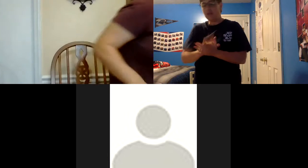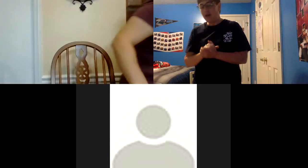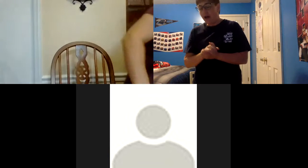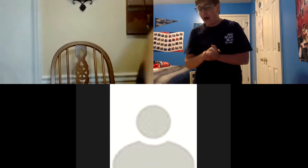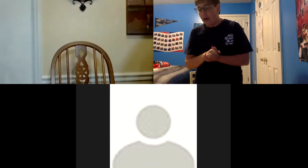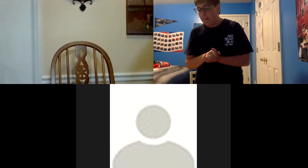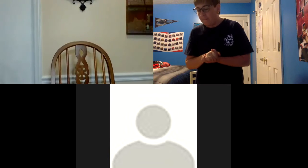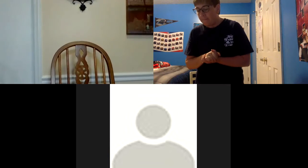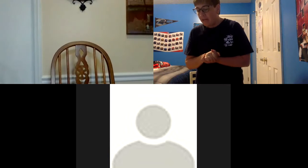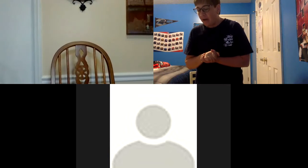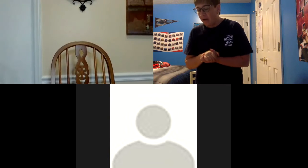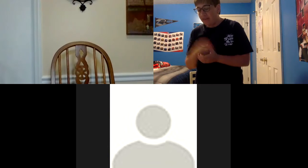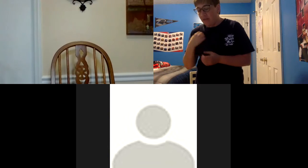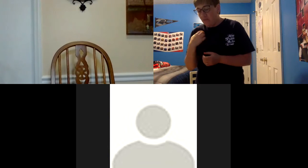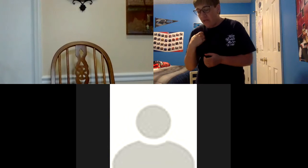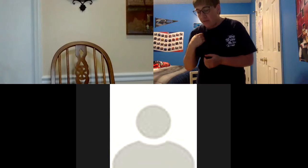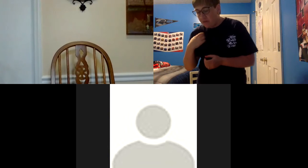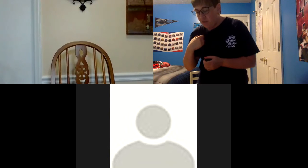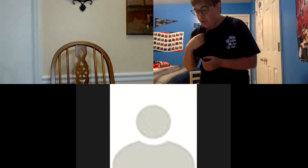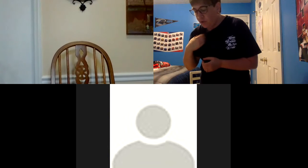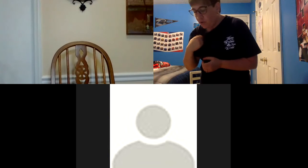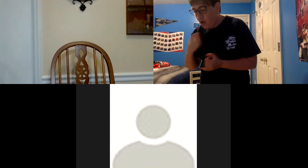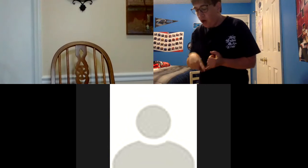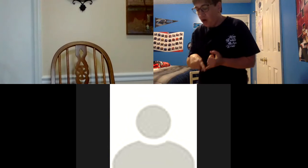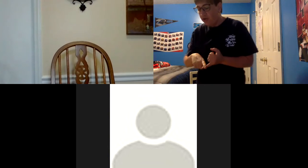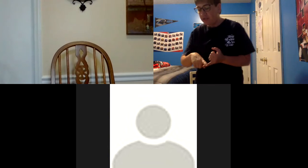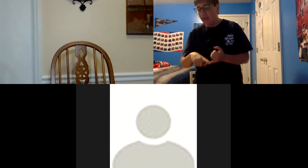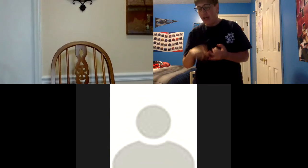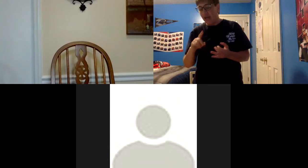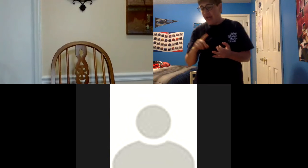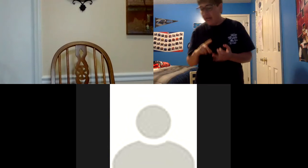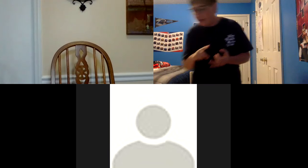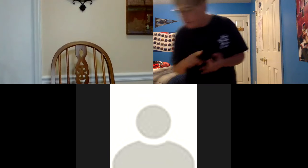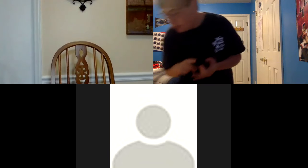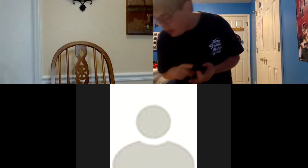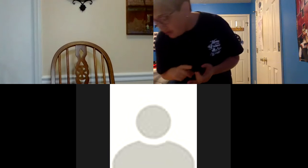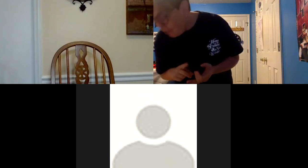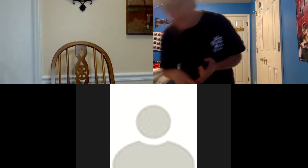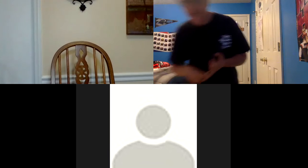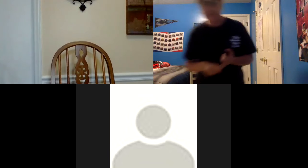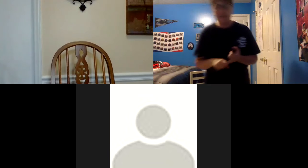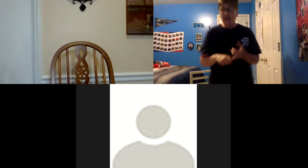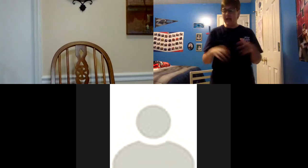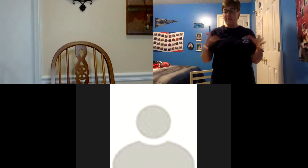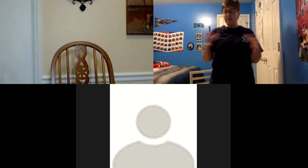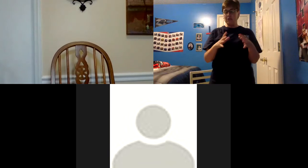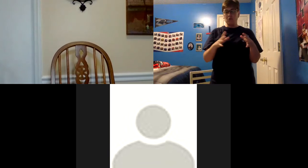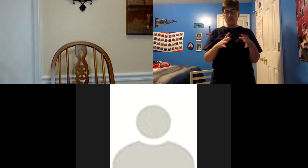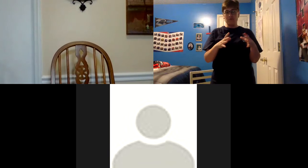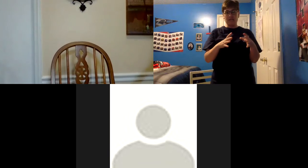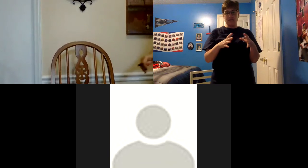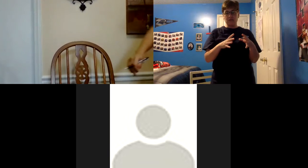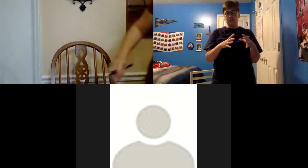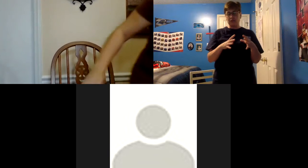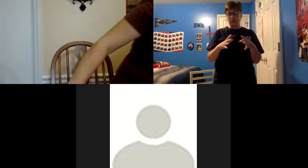nurse. All right, then we come up to hurt and pain. And I put the two of